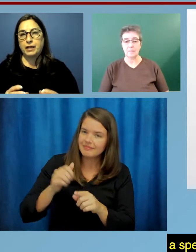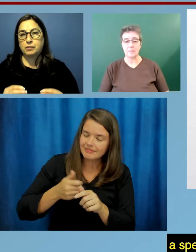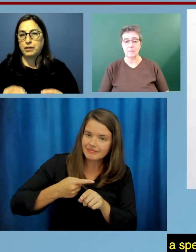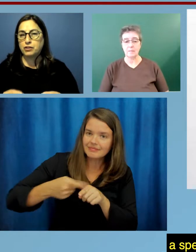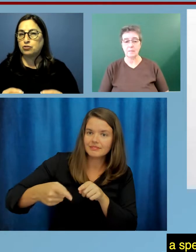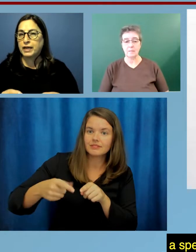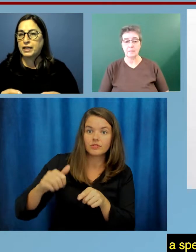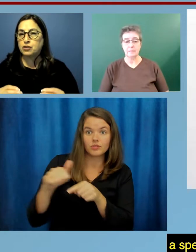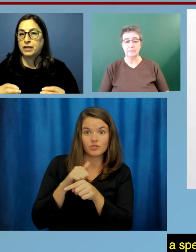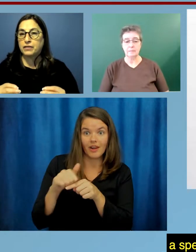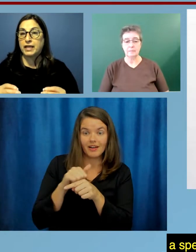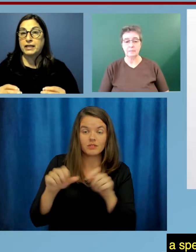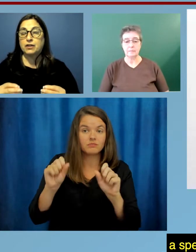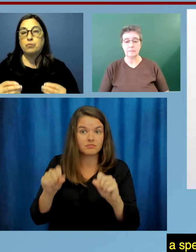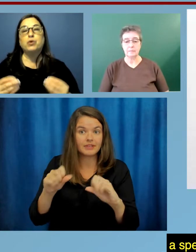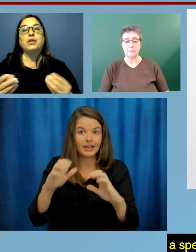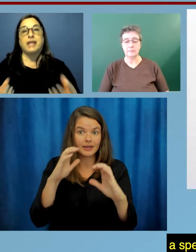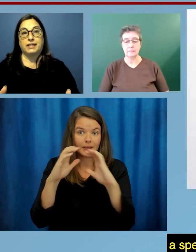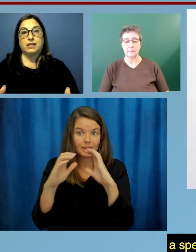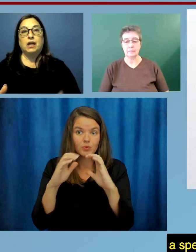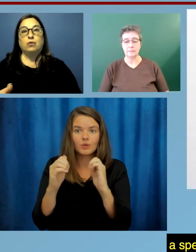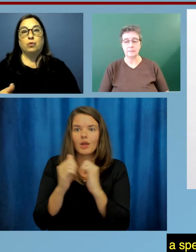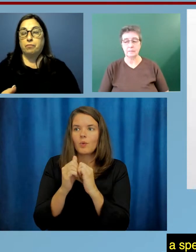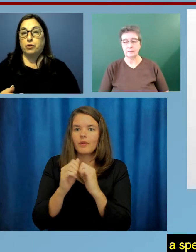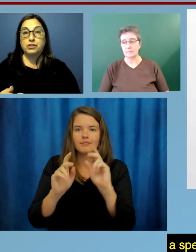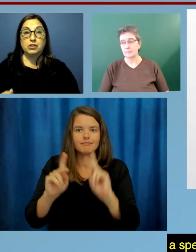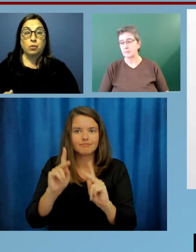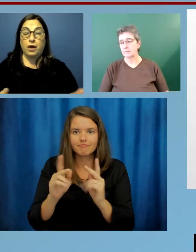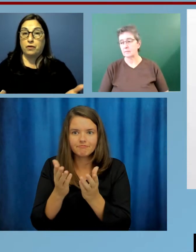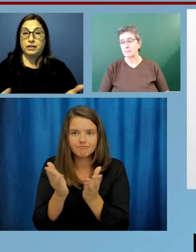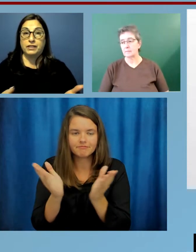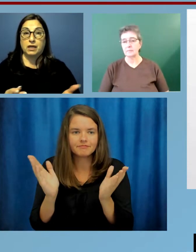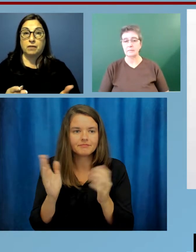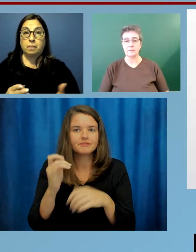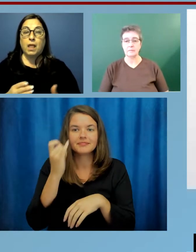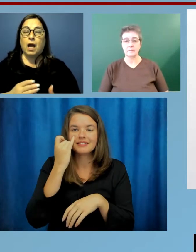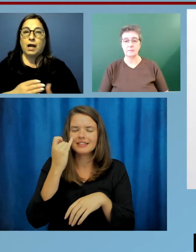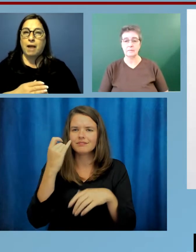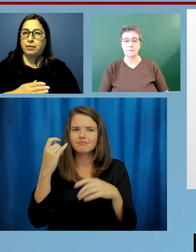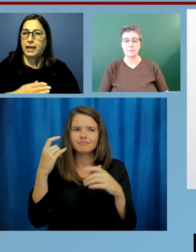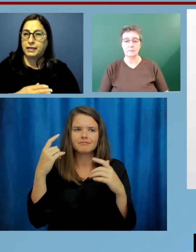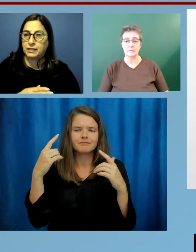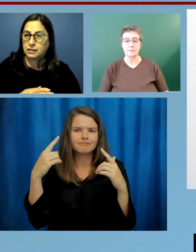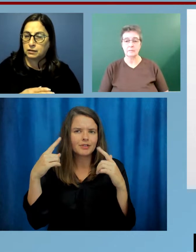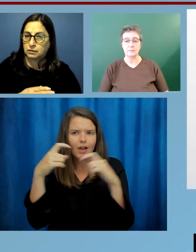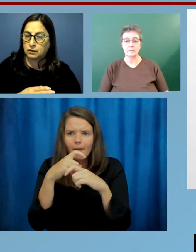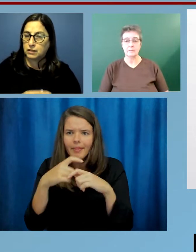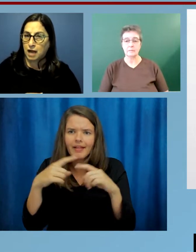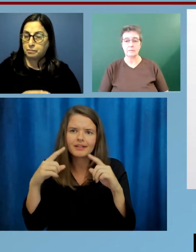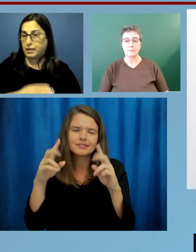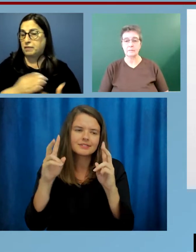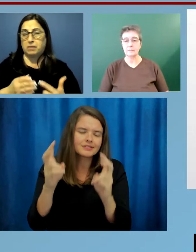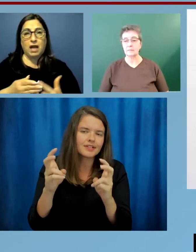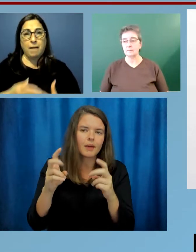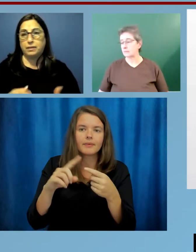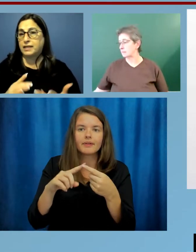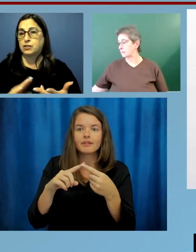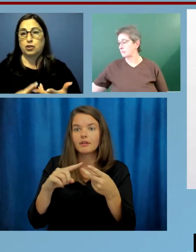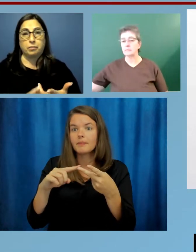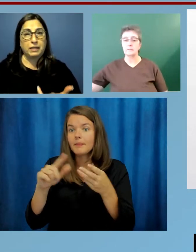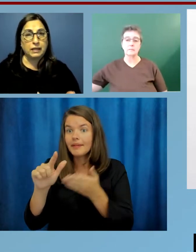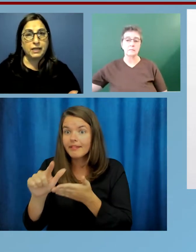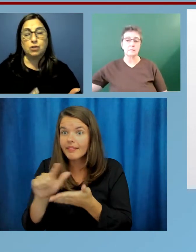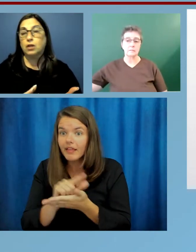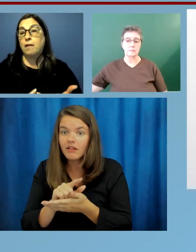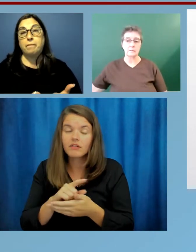have a special training so that they can communicate with persons, whether it's a complicated topic, complex,